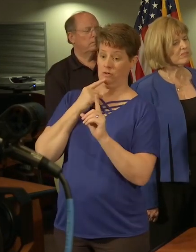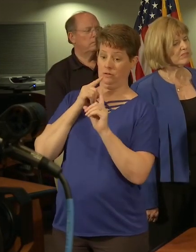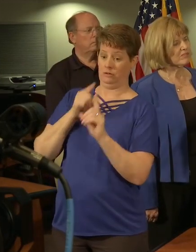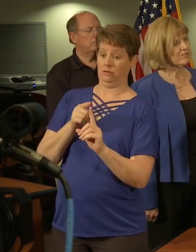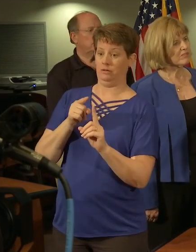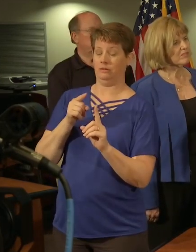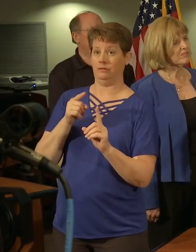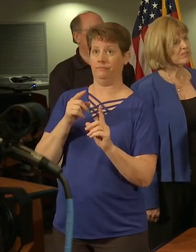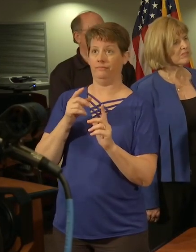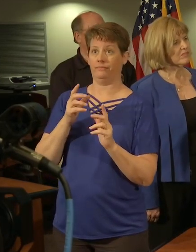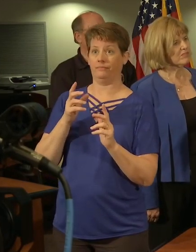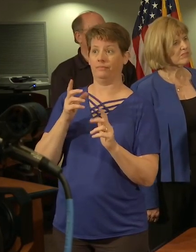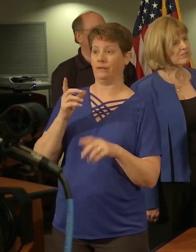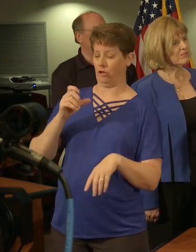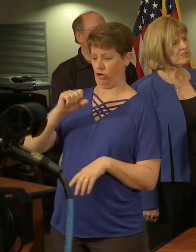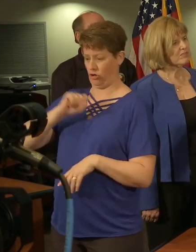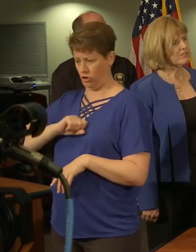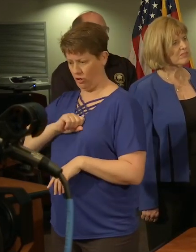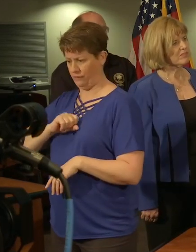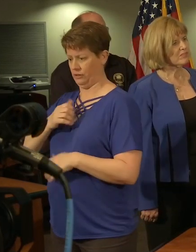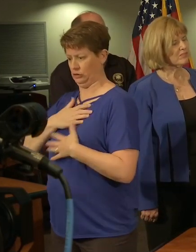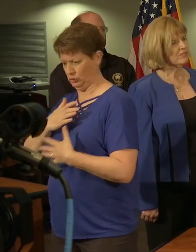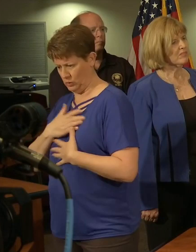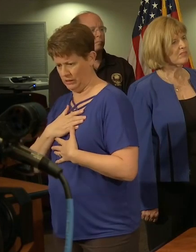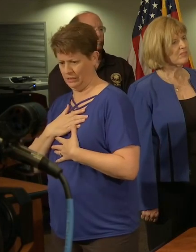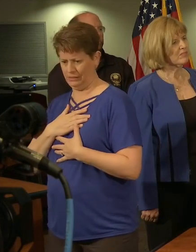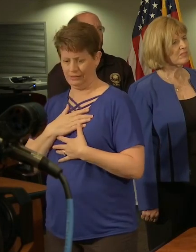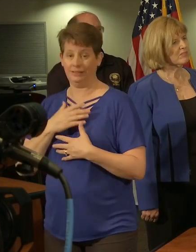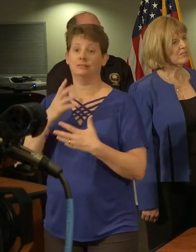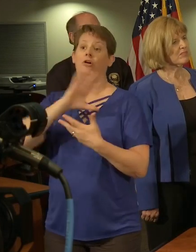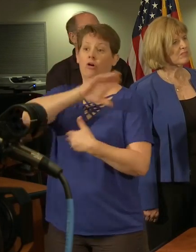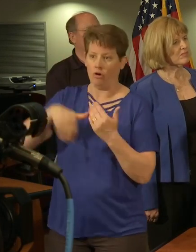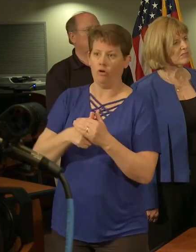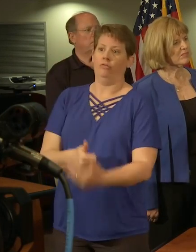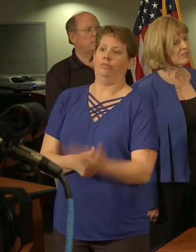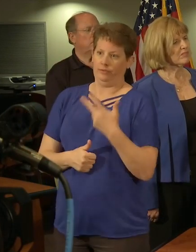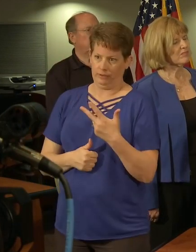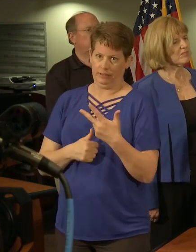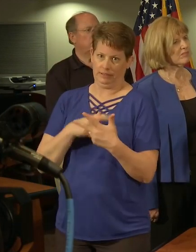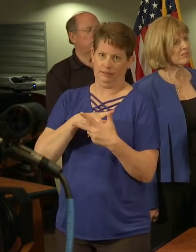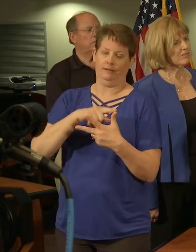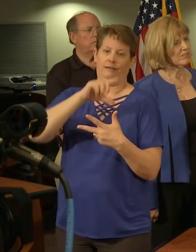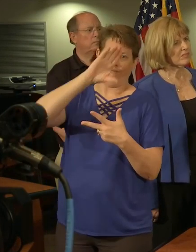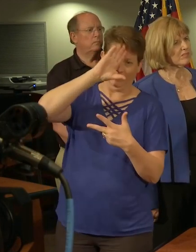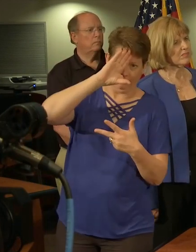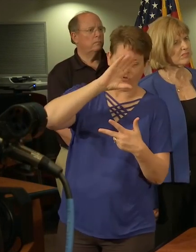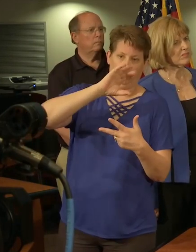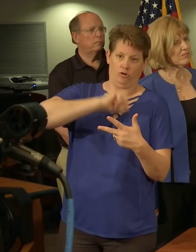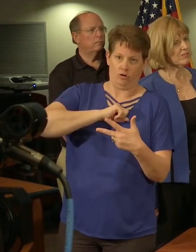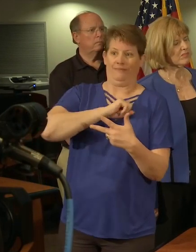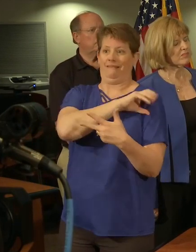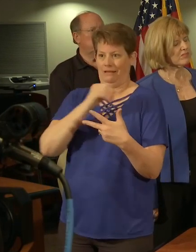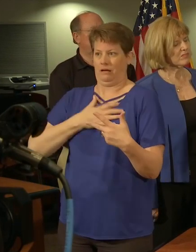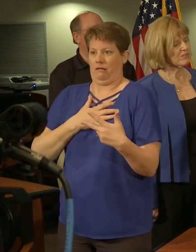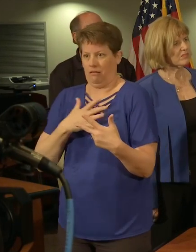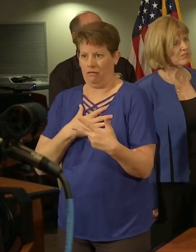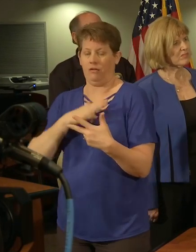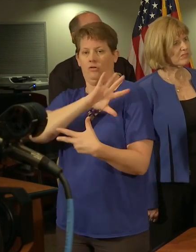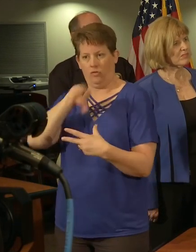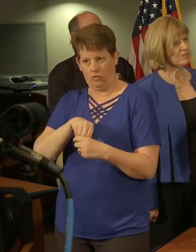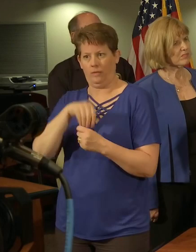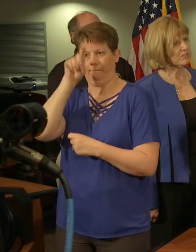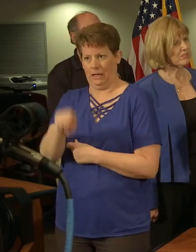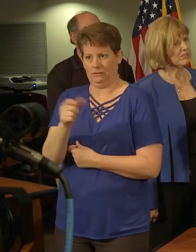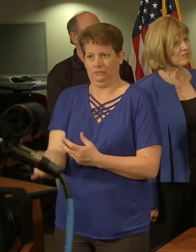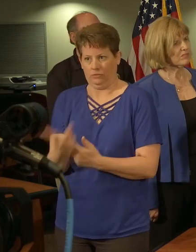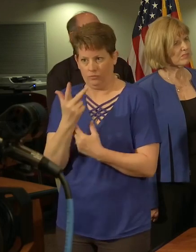not cough or shortness of breath or fever. It is cough and shortness of breath and fever. It's that compilation of